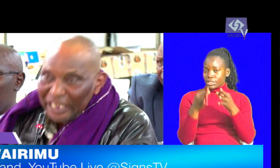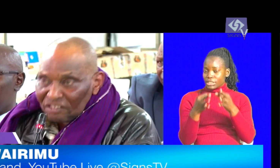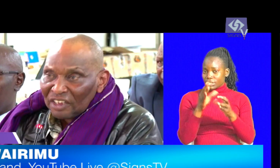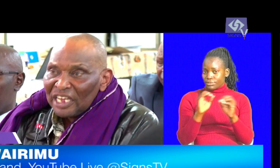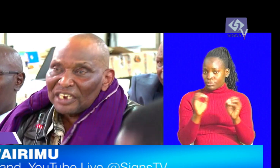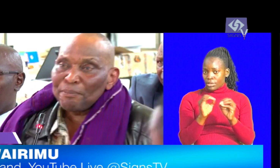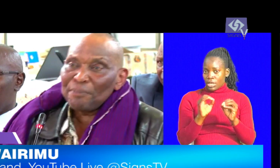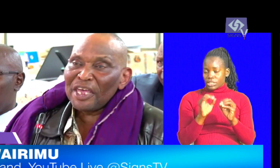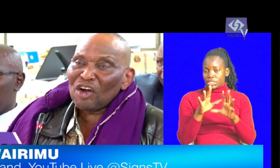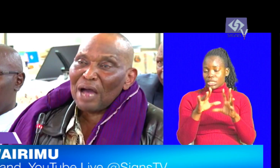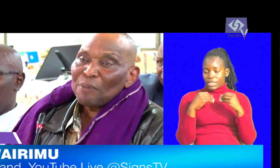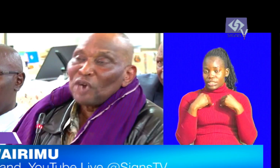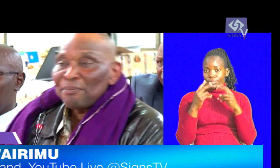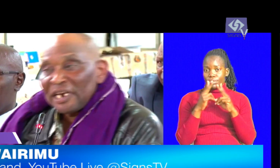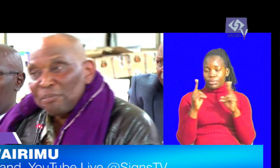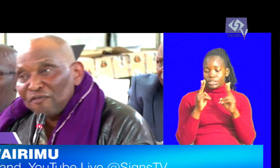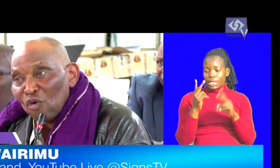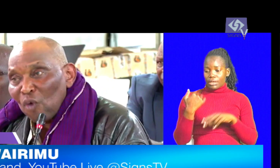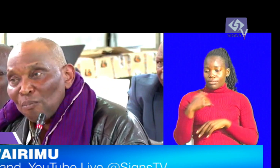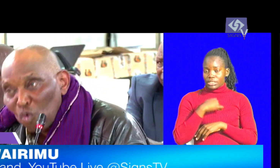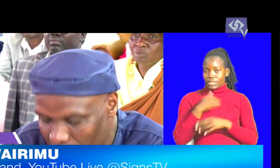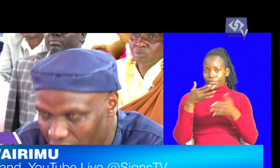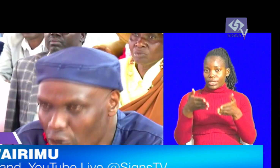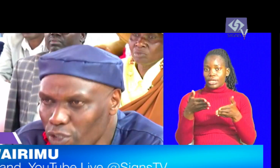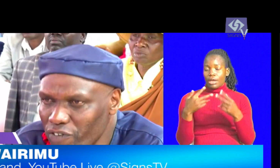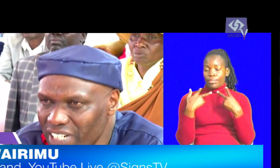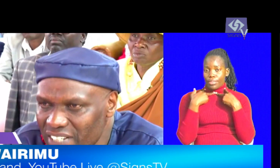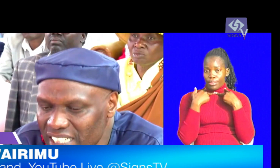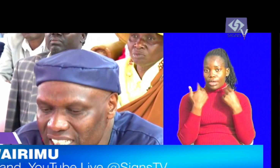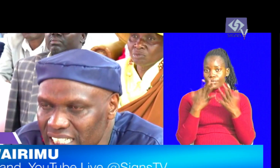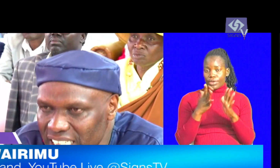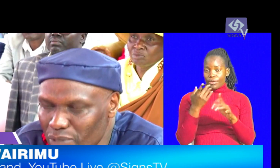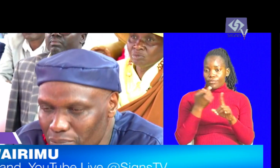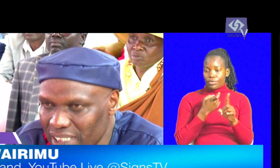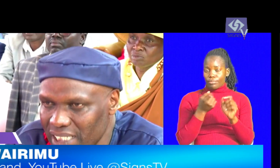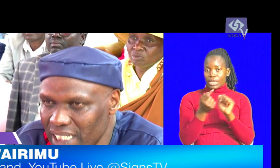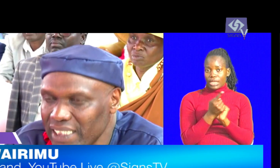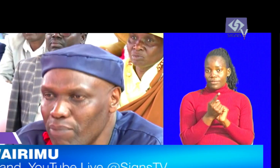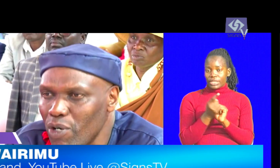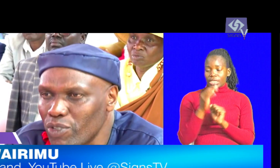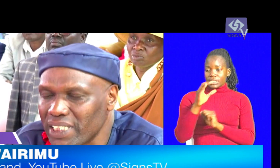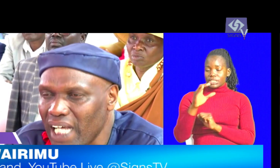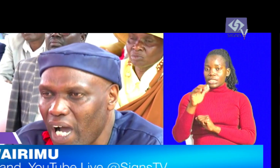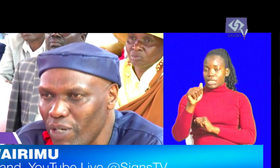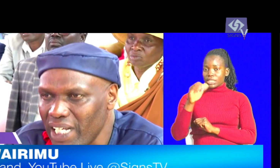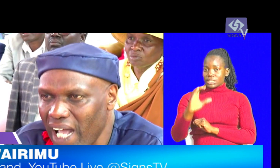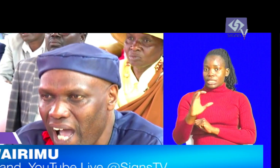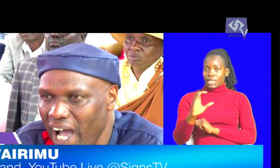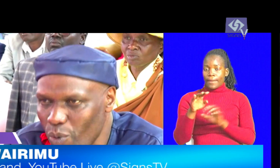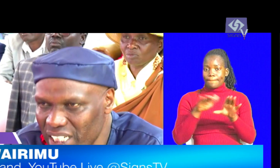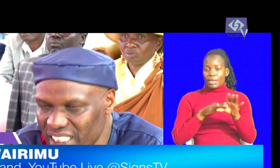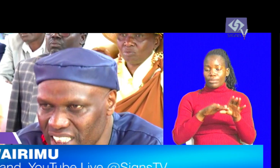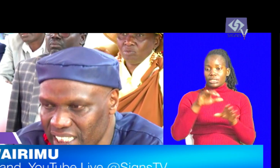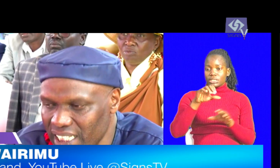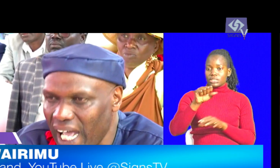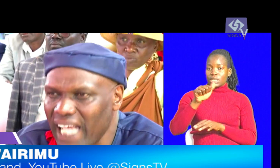peace. Na mimi iko hapo Mulema nimefungwa mguu. Out of 11 CEC members, Sabaots are only having 1 CEC. And